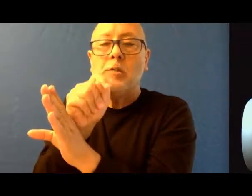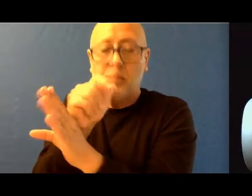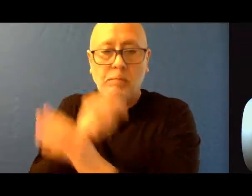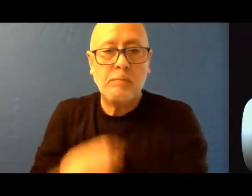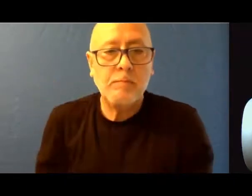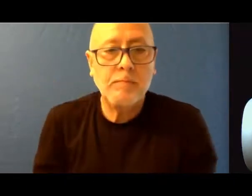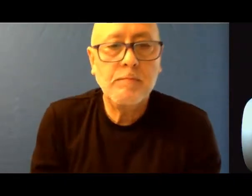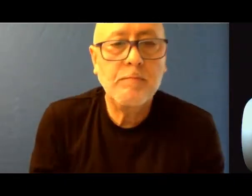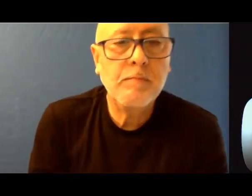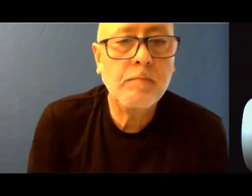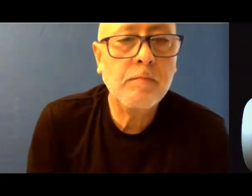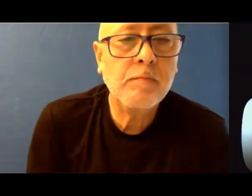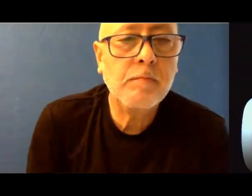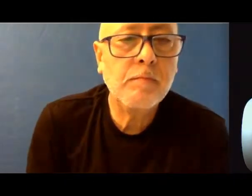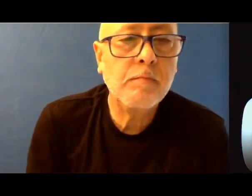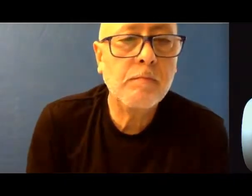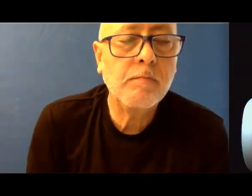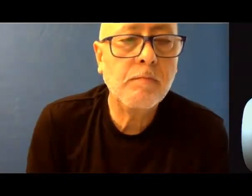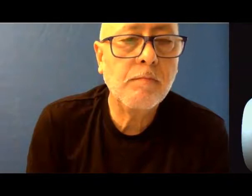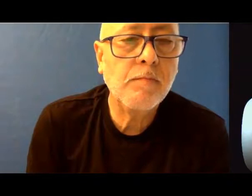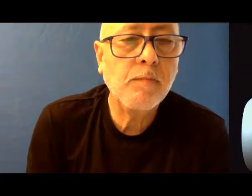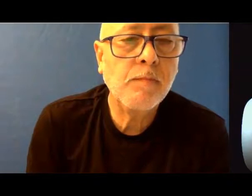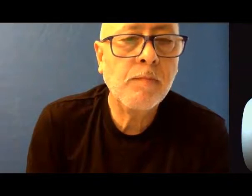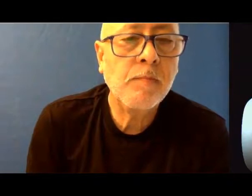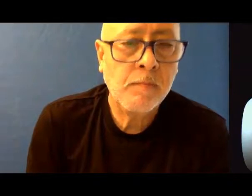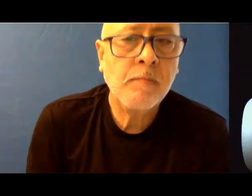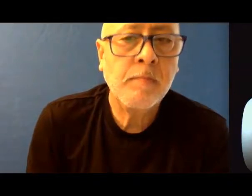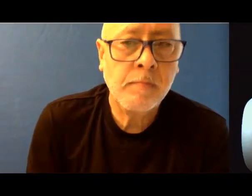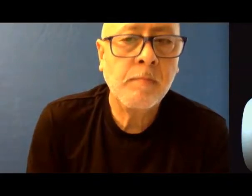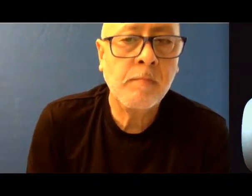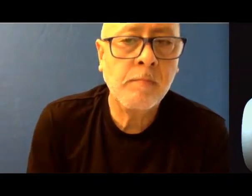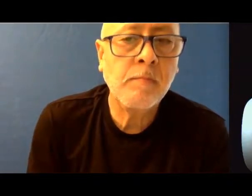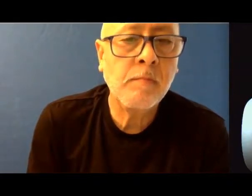And keep the variable.